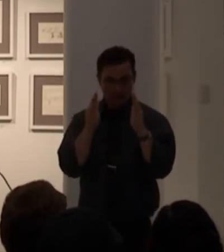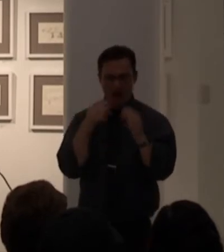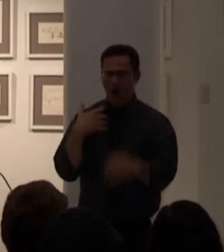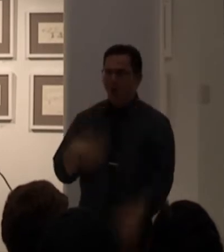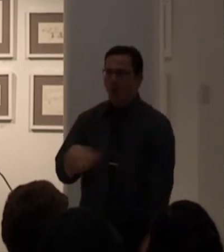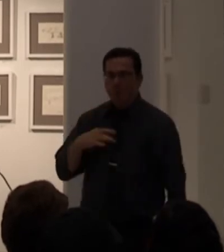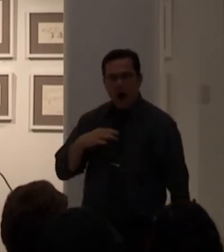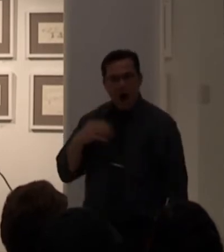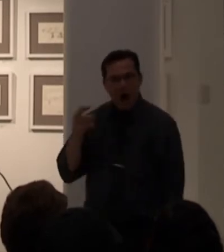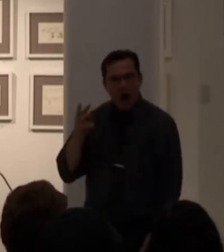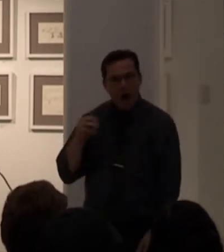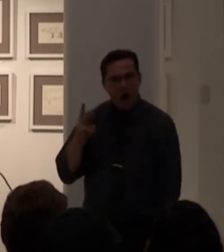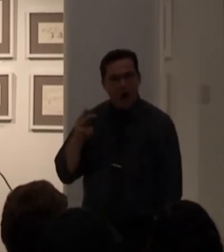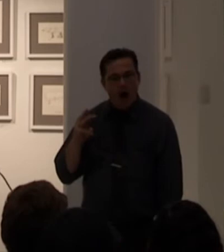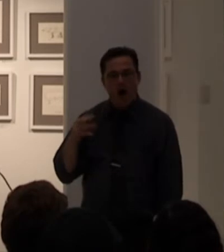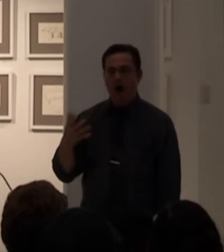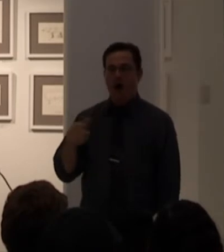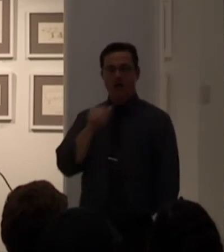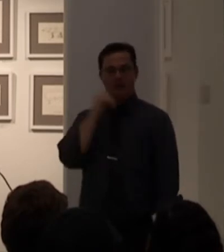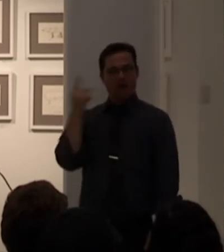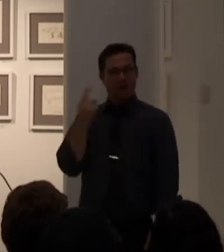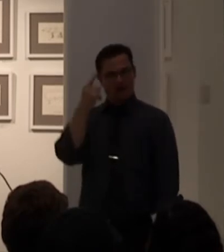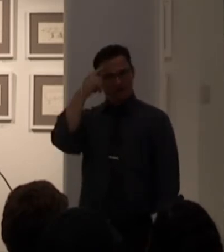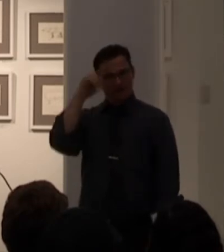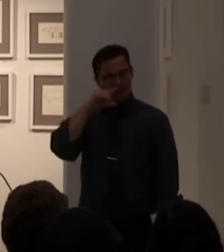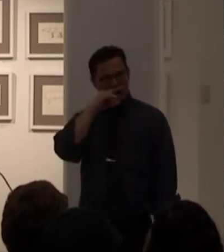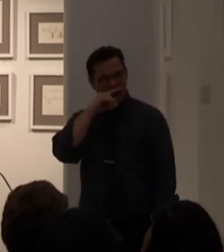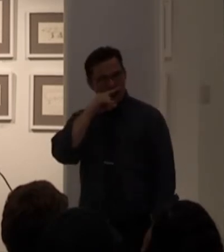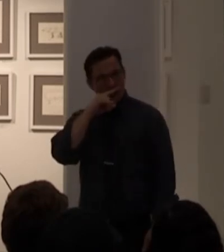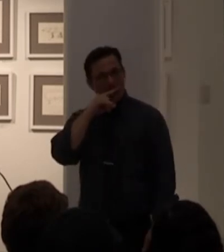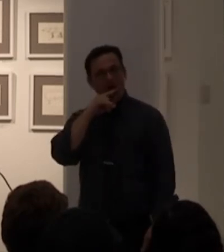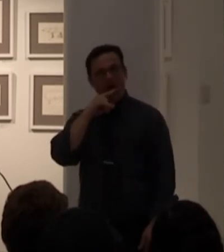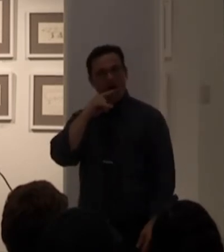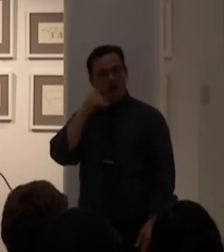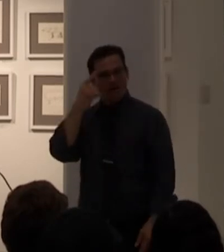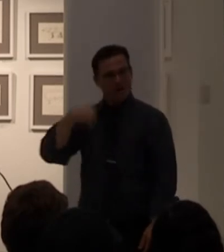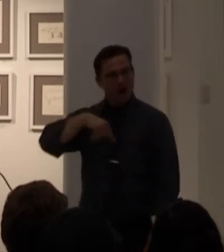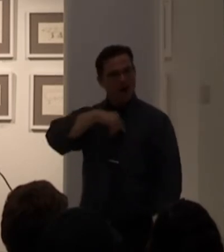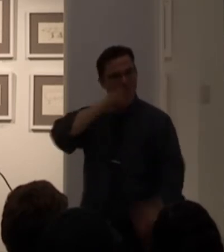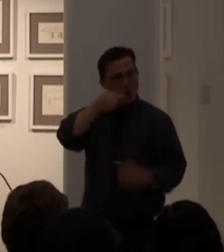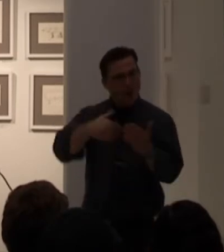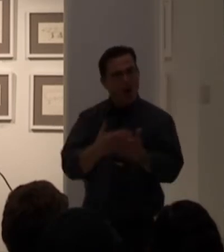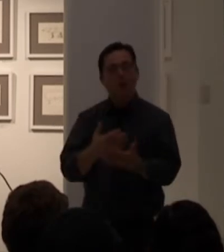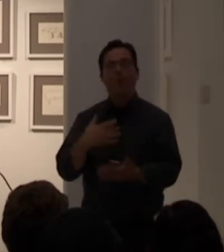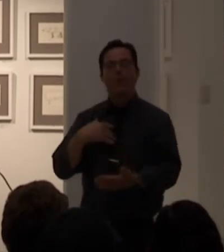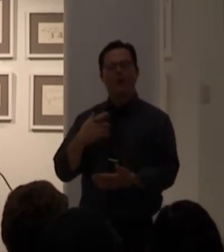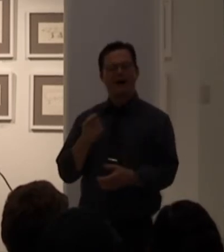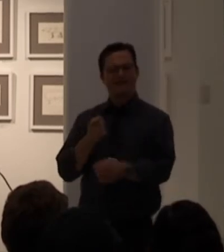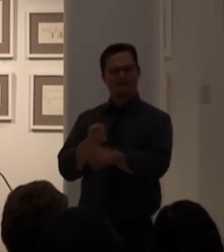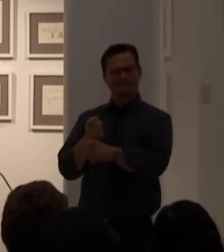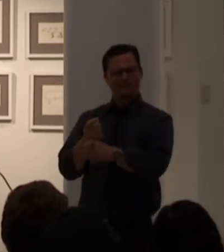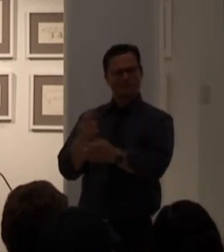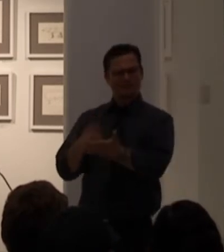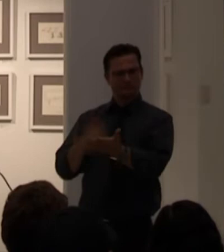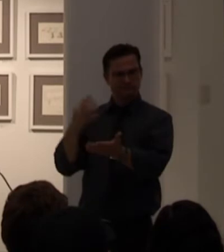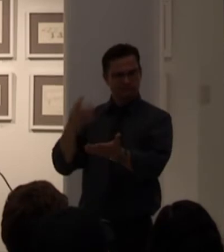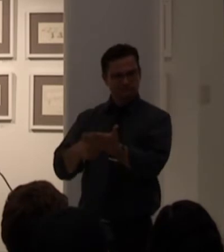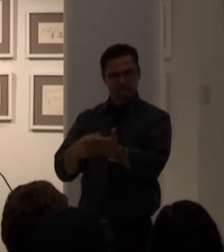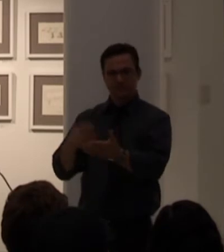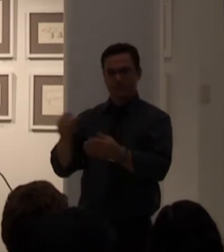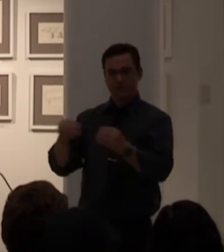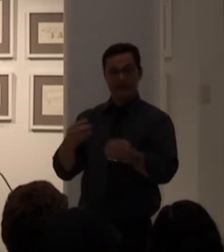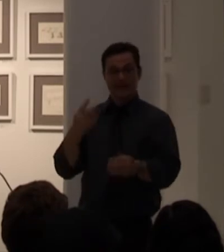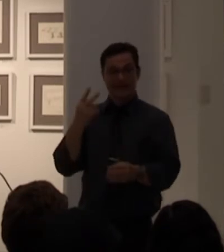wow, this is not only for kids, it's for all of us. I sometimes joke in the office that I sit on